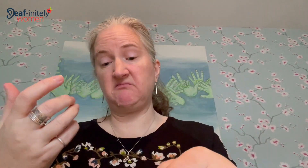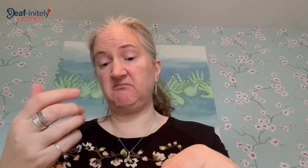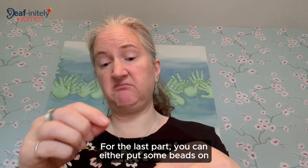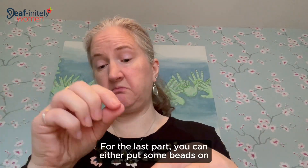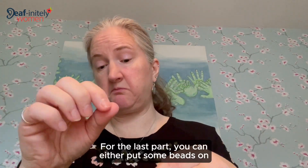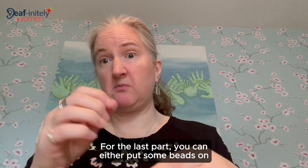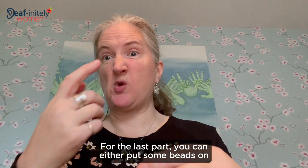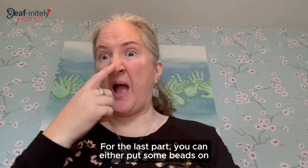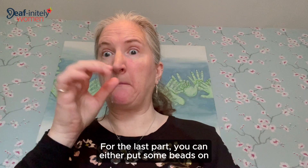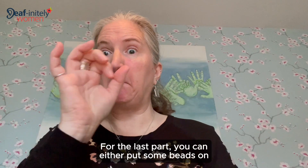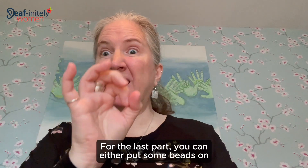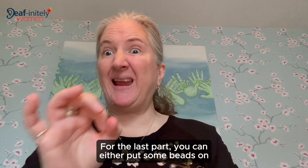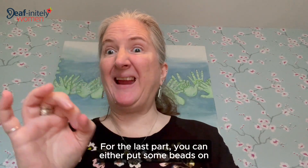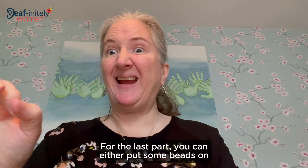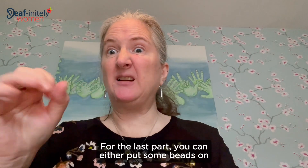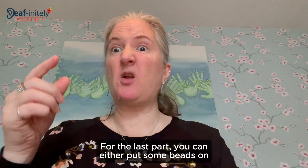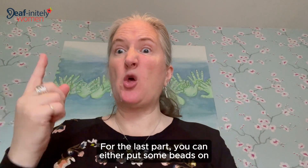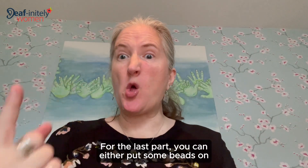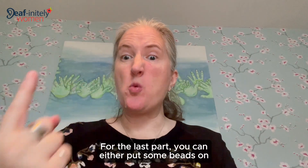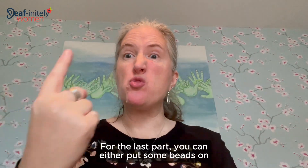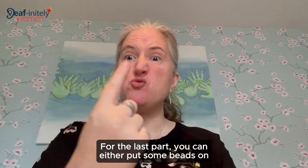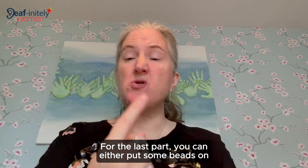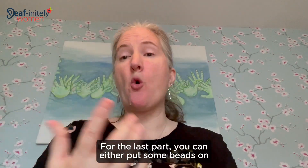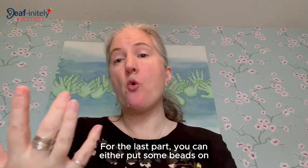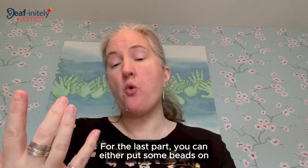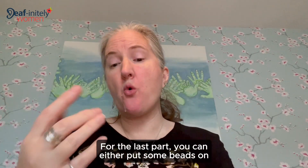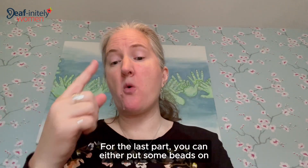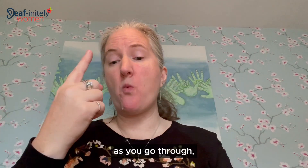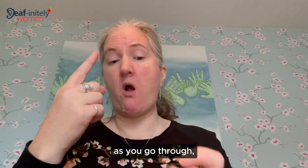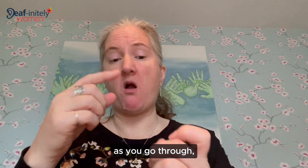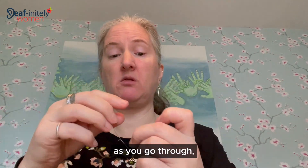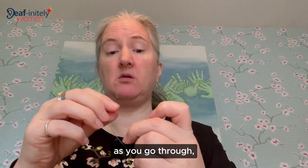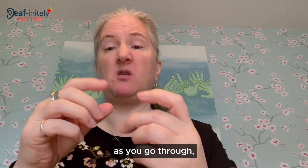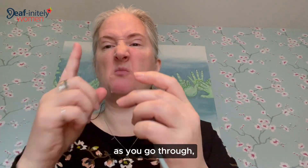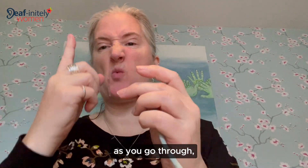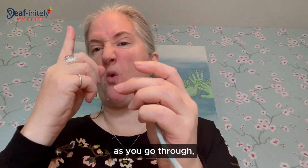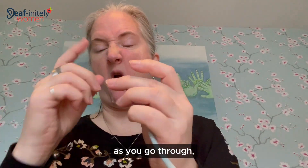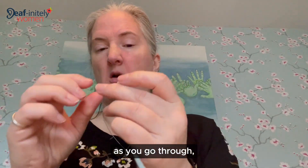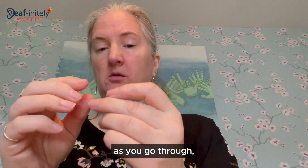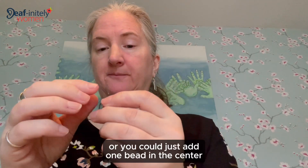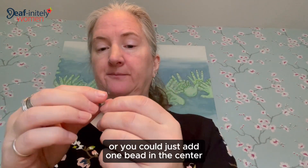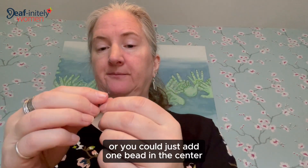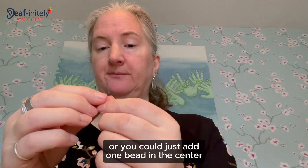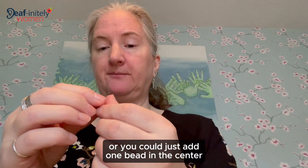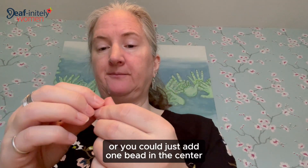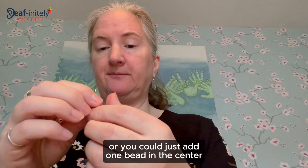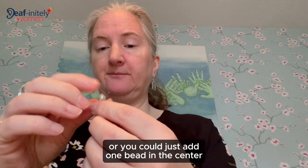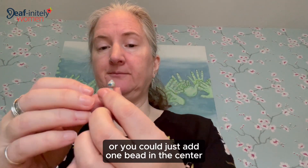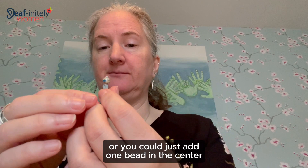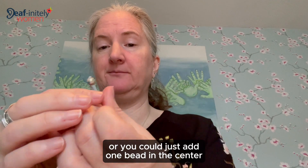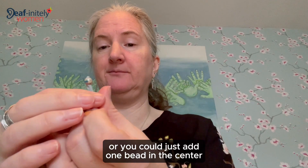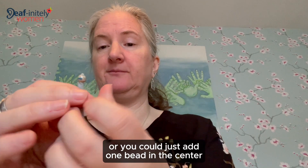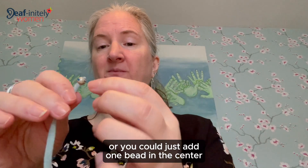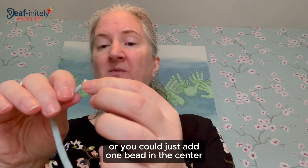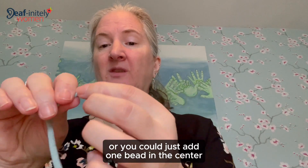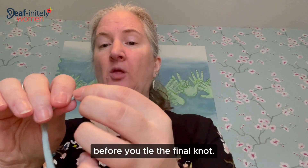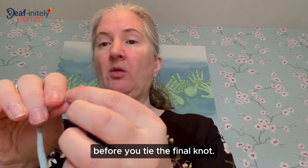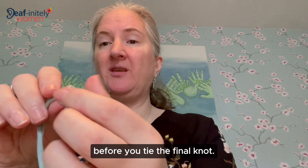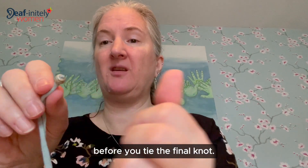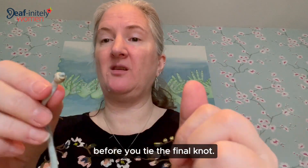For the last part, you can either put some beads on as you go through, or you could just add one bead in the centre before you tie